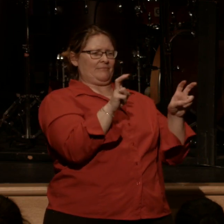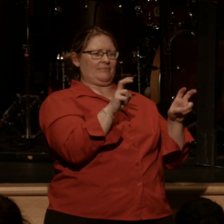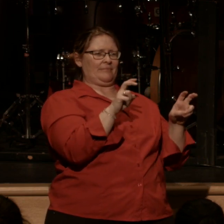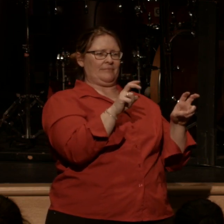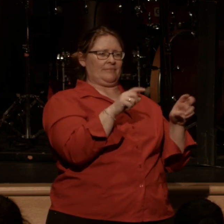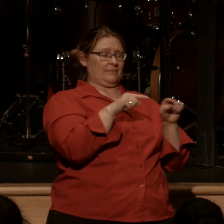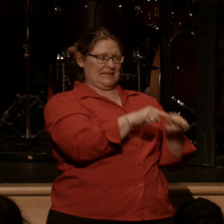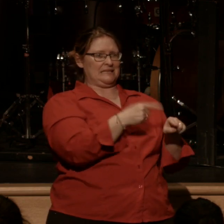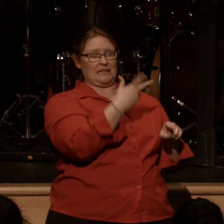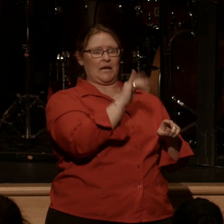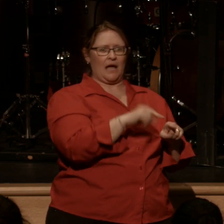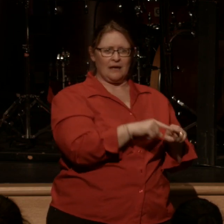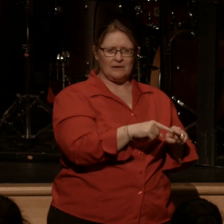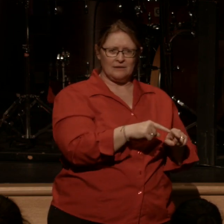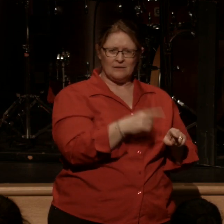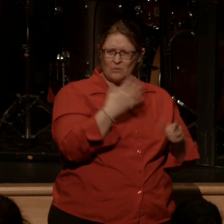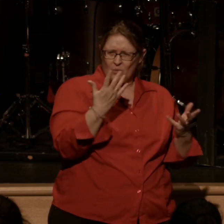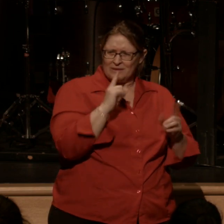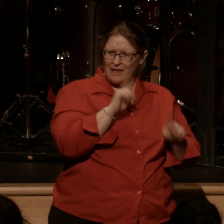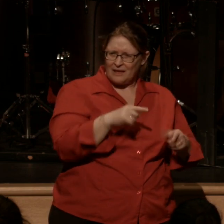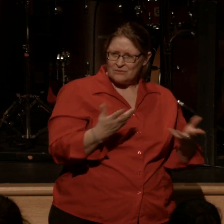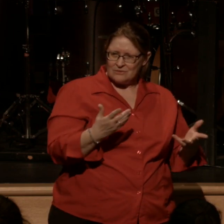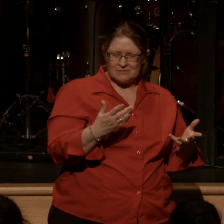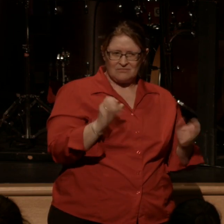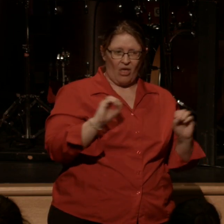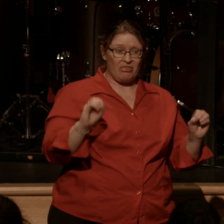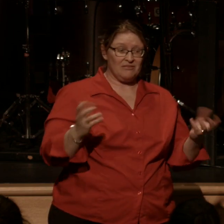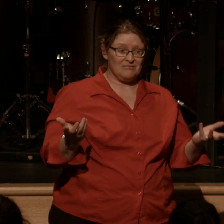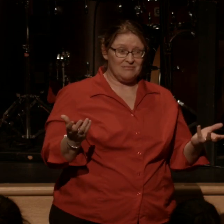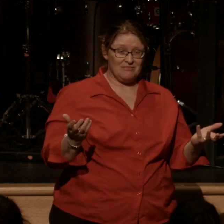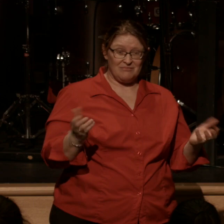The answer to that is simple. Nothing. Nothing was so special.